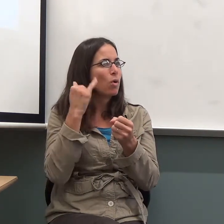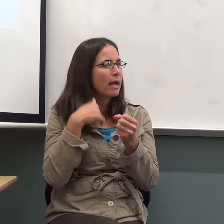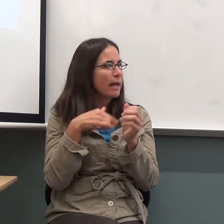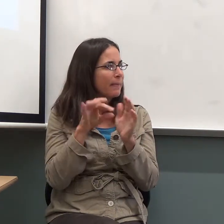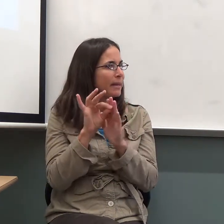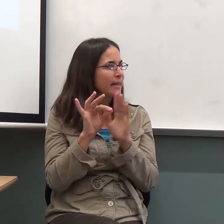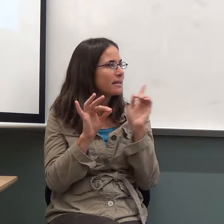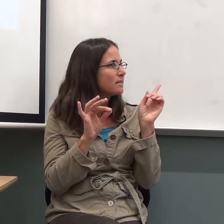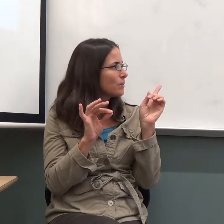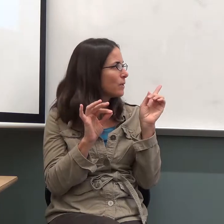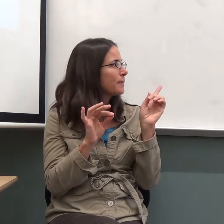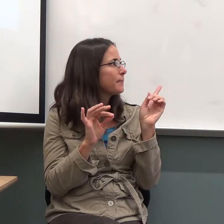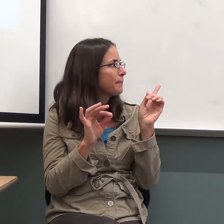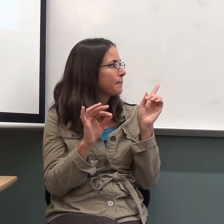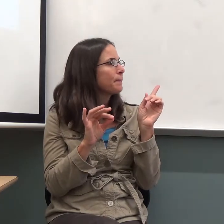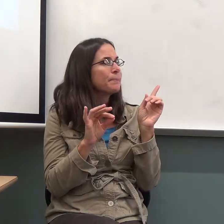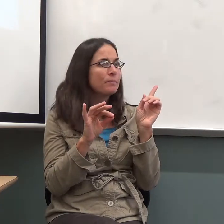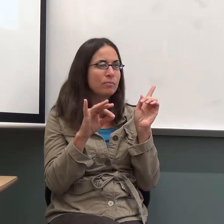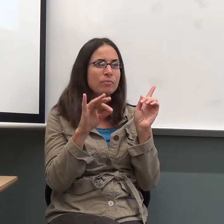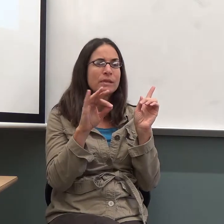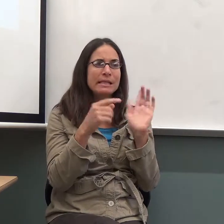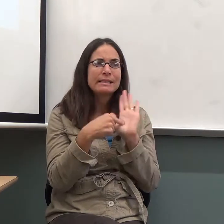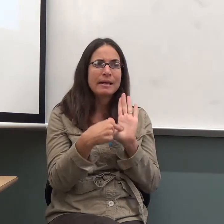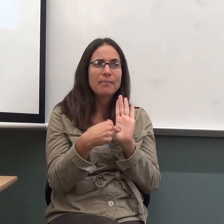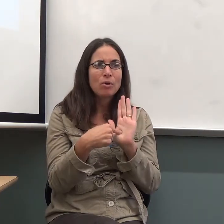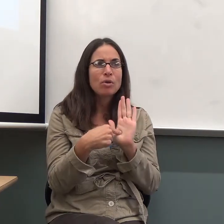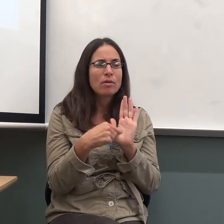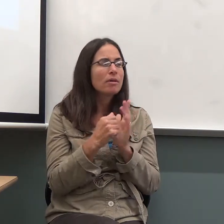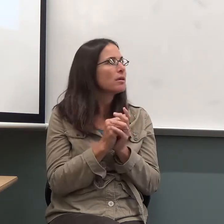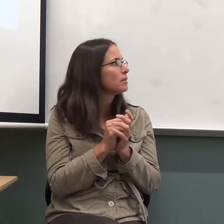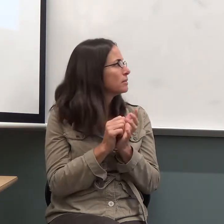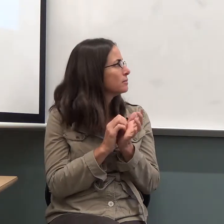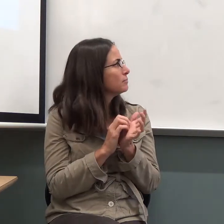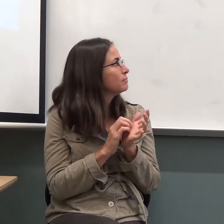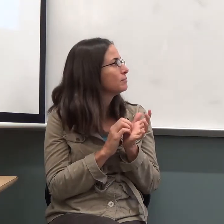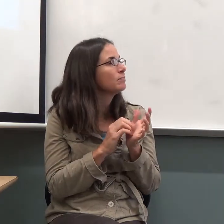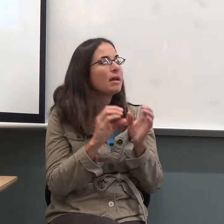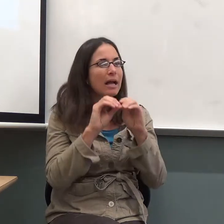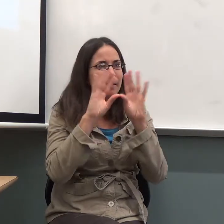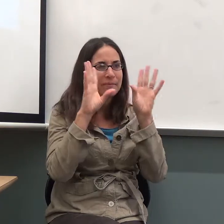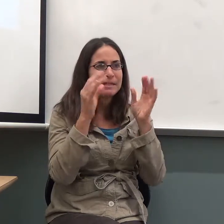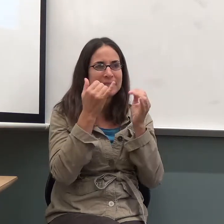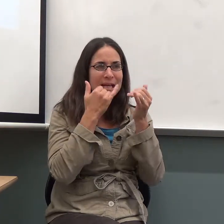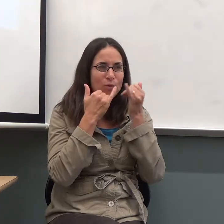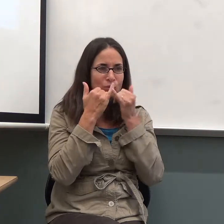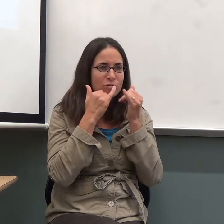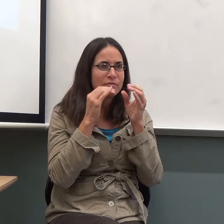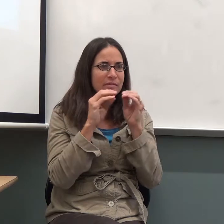I want to point out some of the more obvious errors that we can fix.